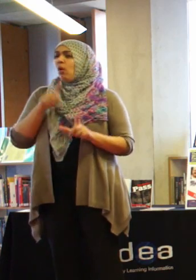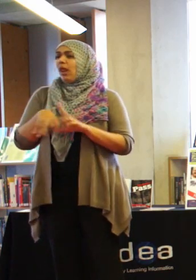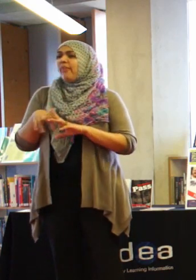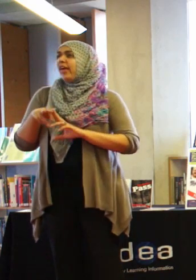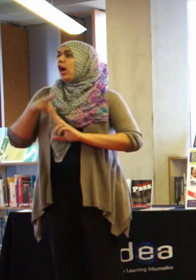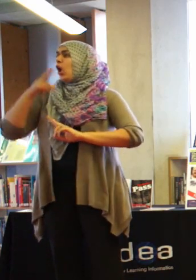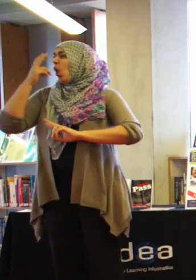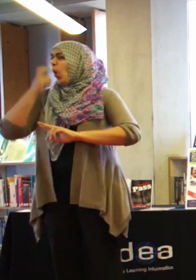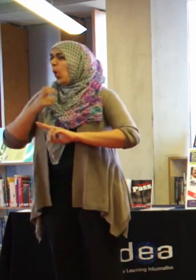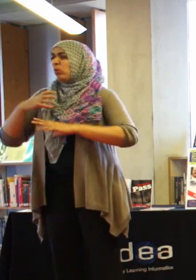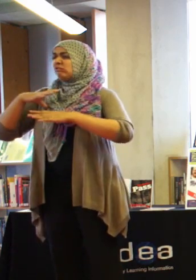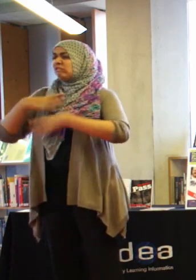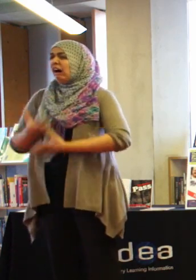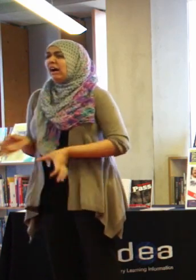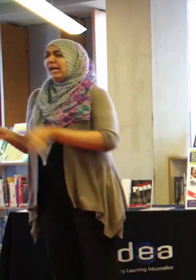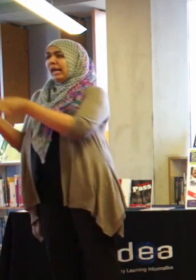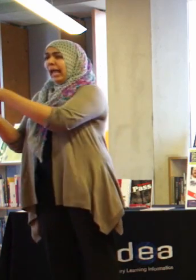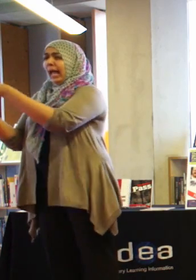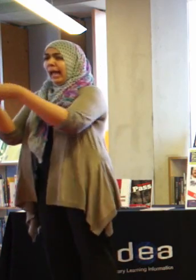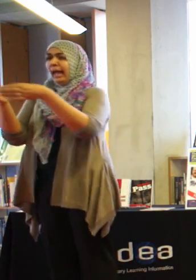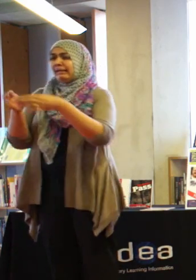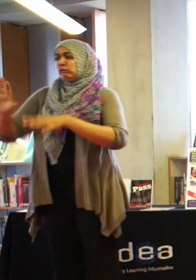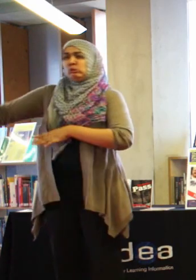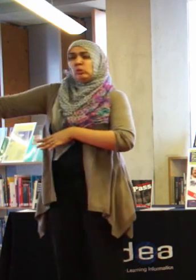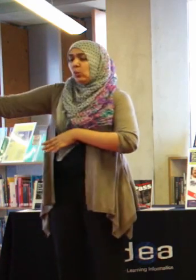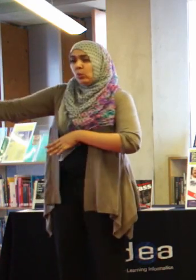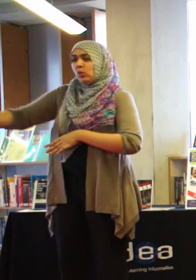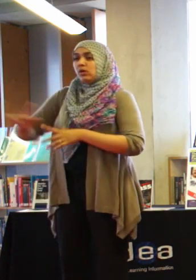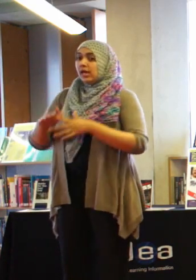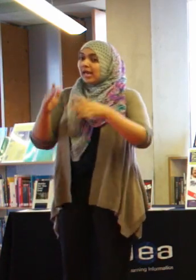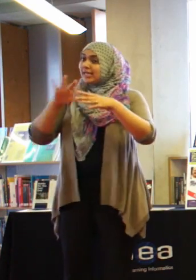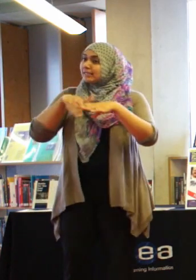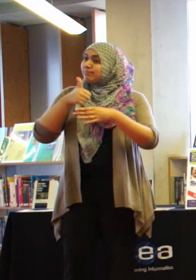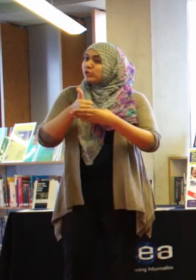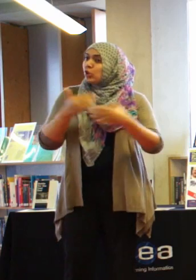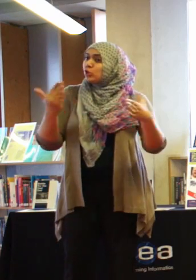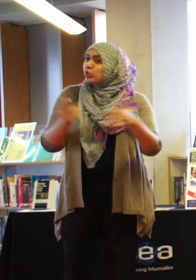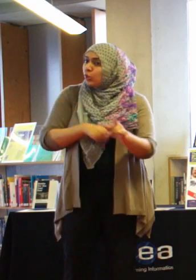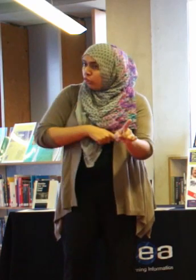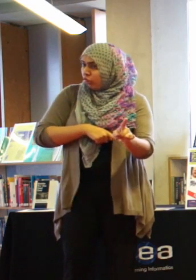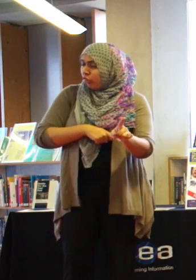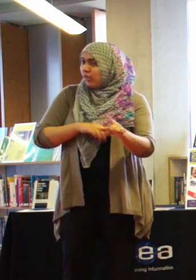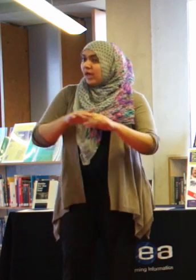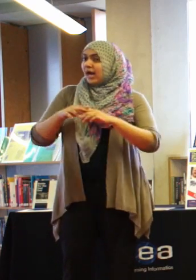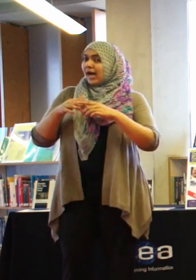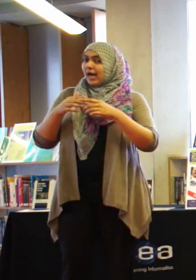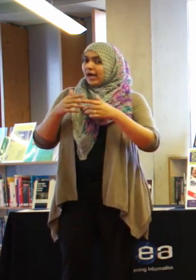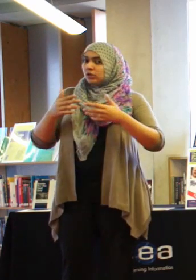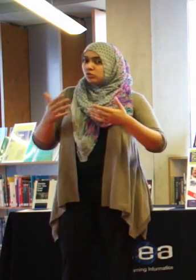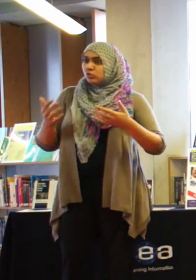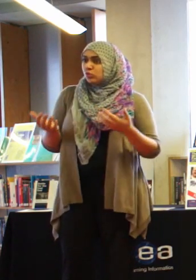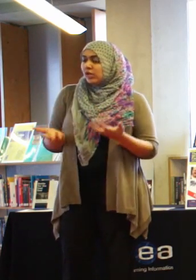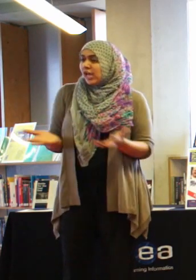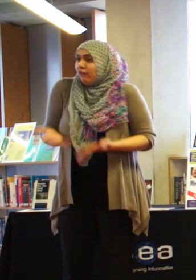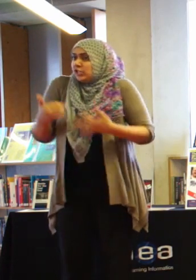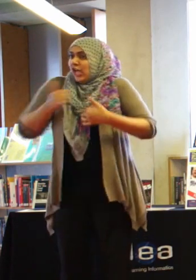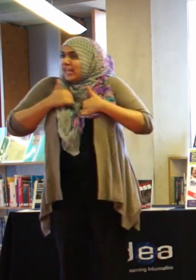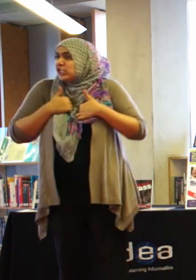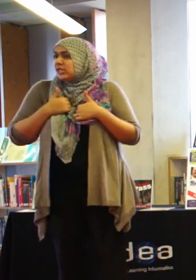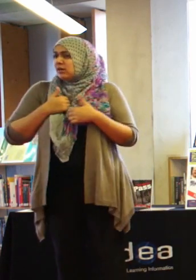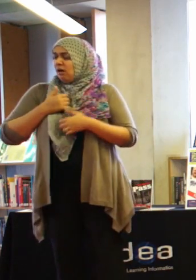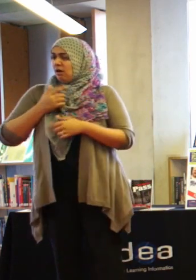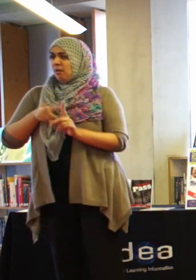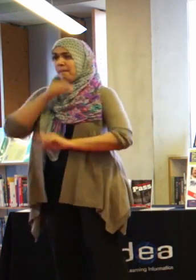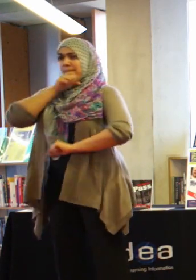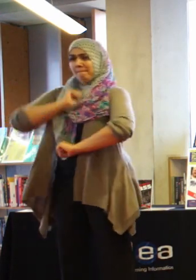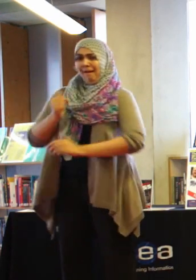gang parties. He said it was a party of action based on youth that would mobilise energy, vitality and manhood